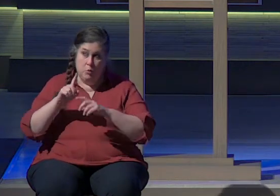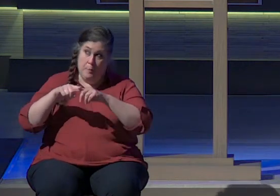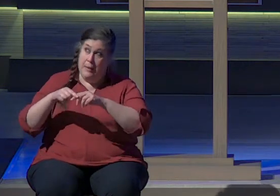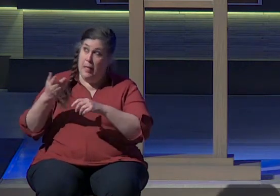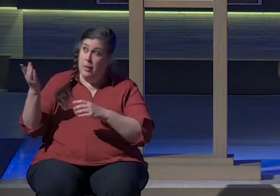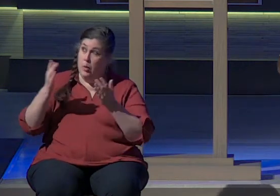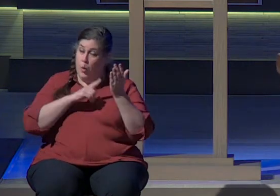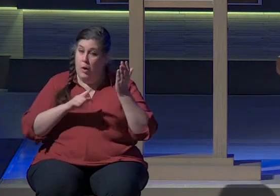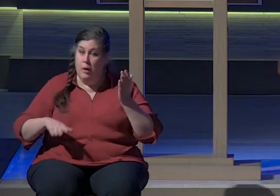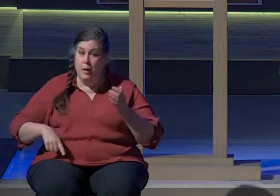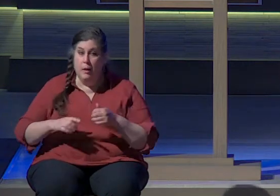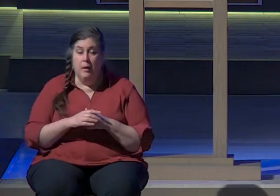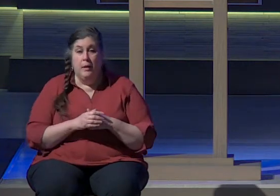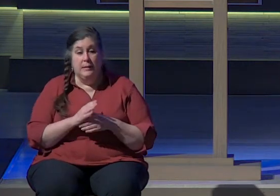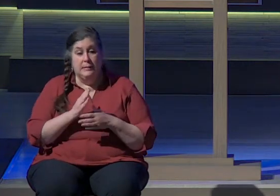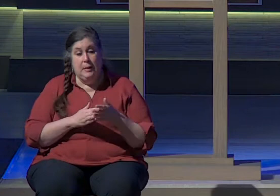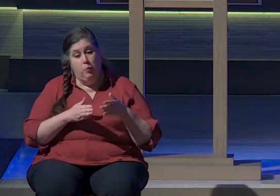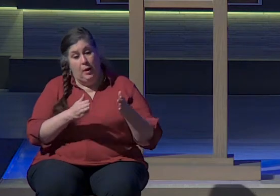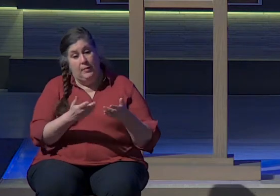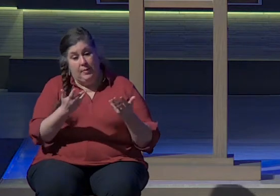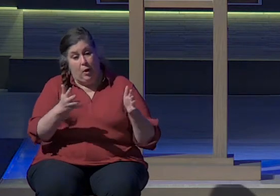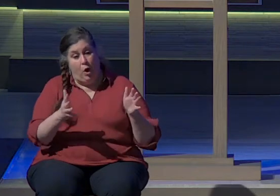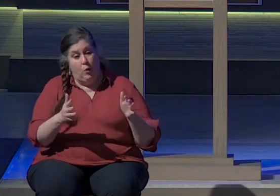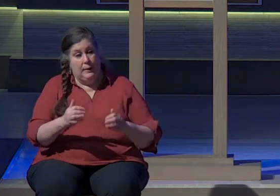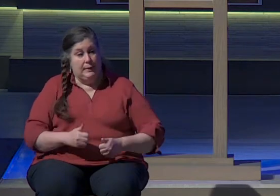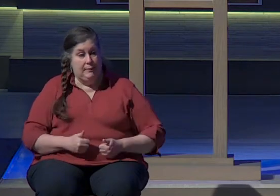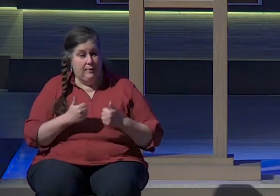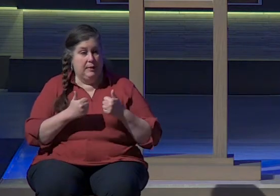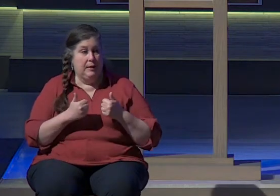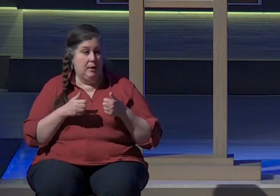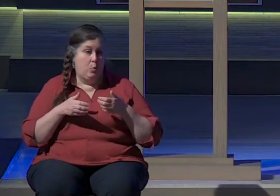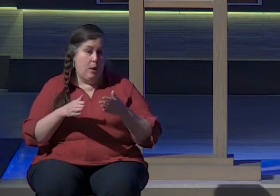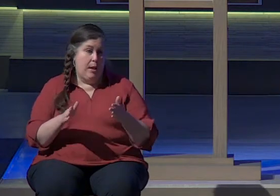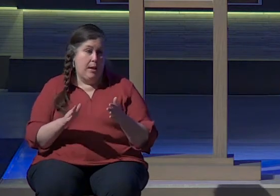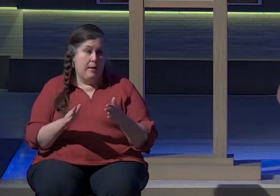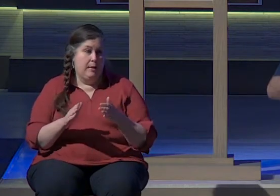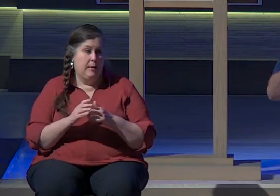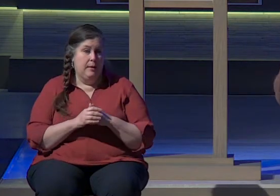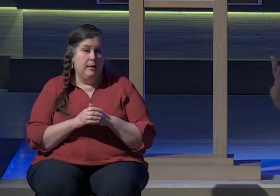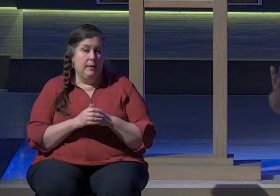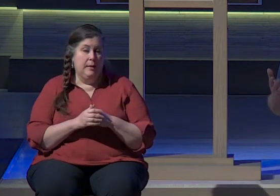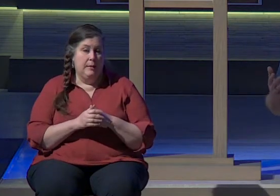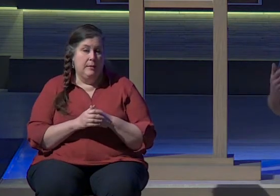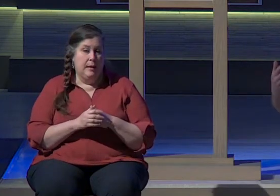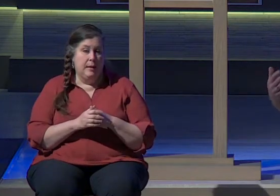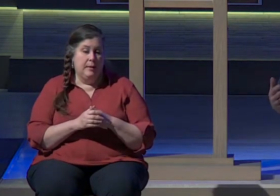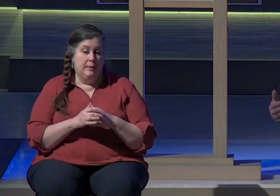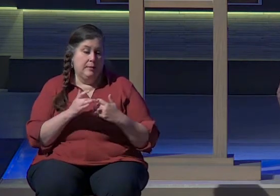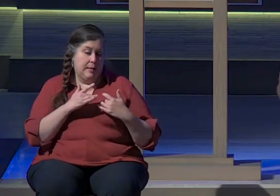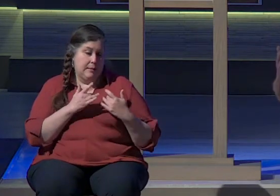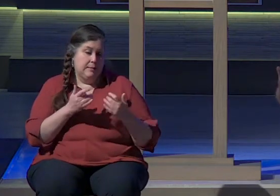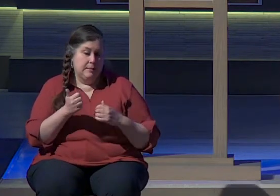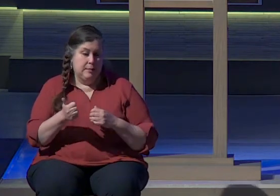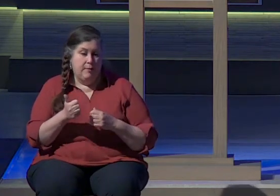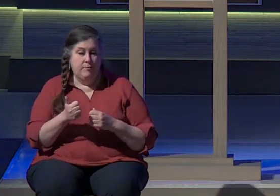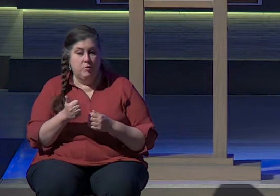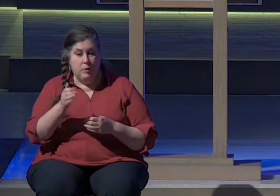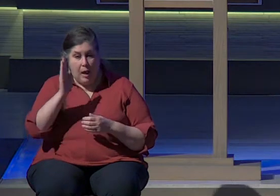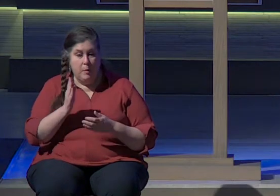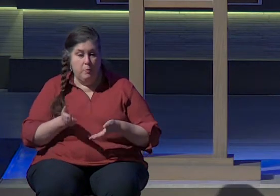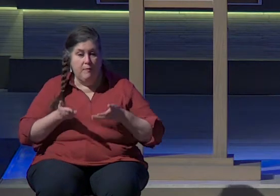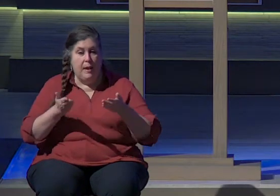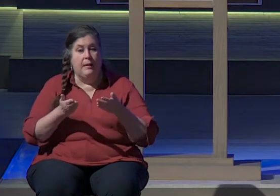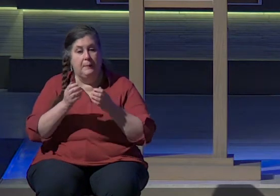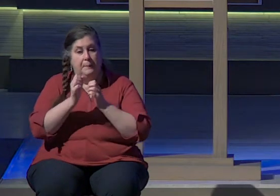that in some form or other, they are already living in a manner that lends itself towards God providing peace